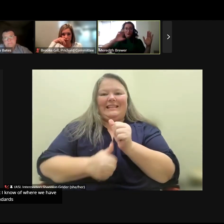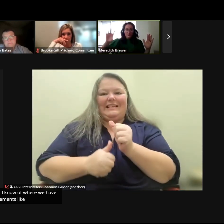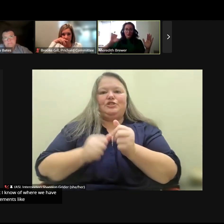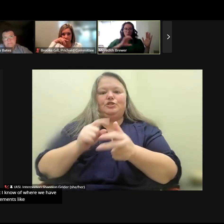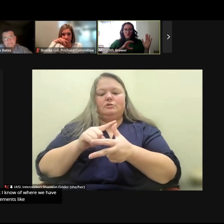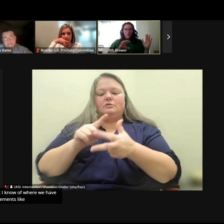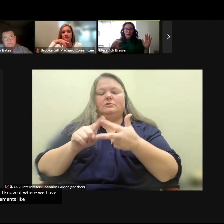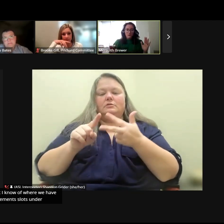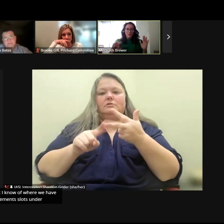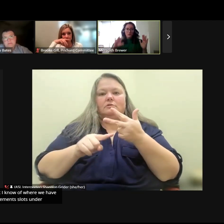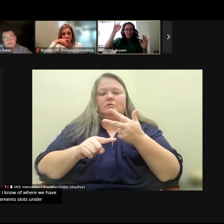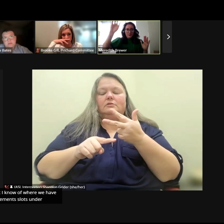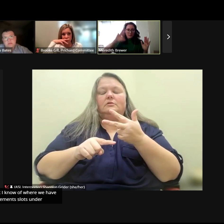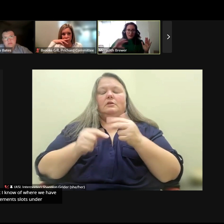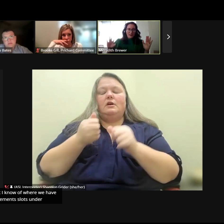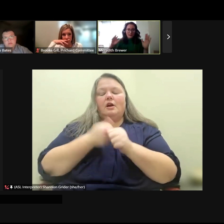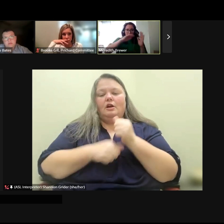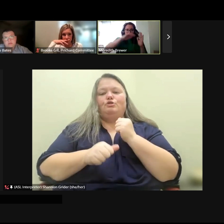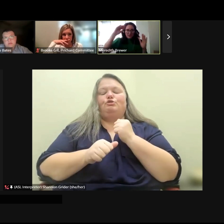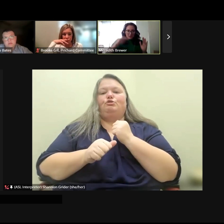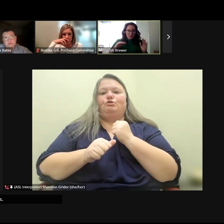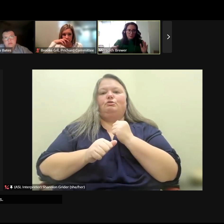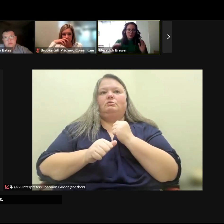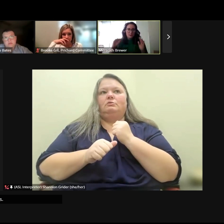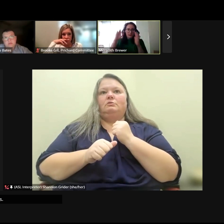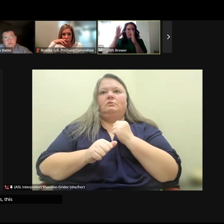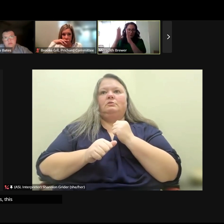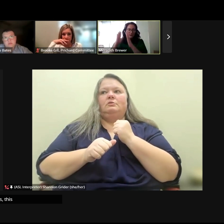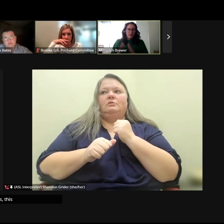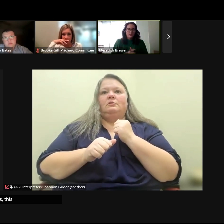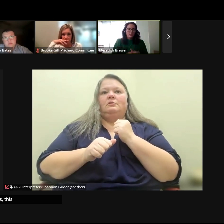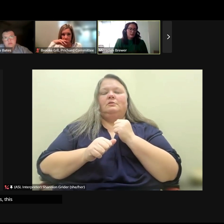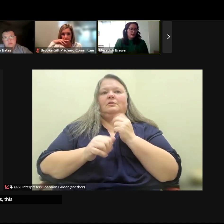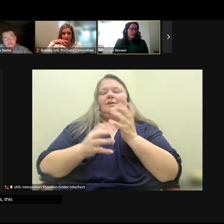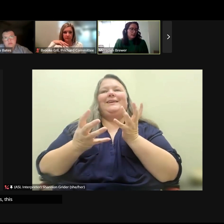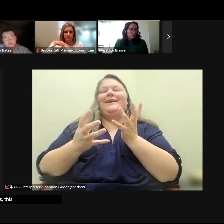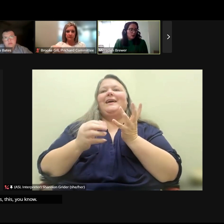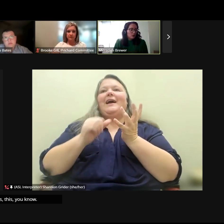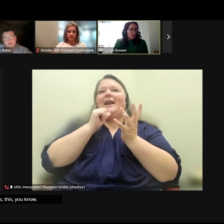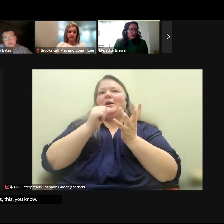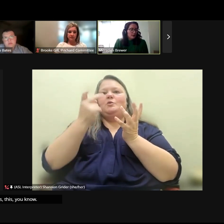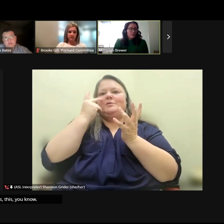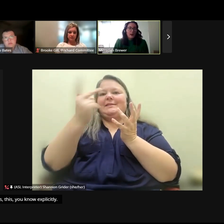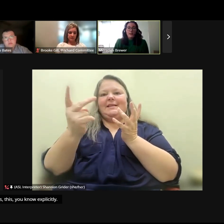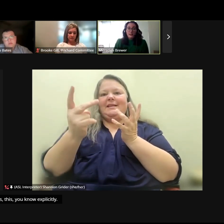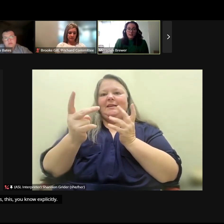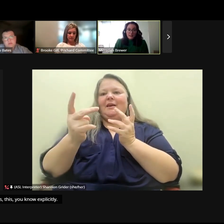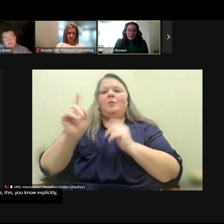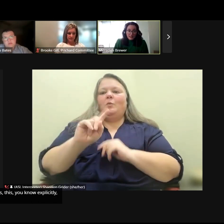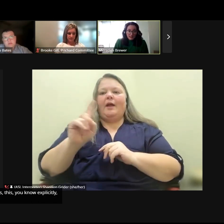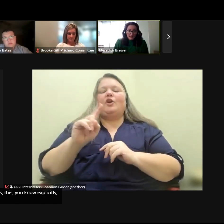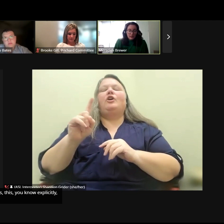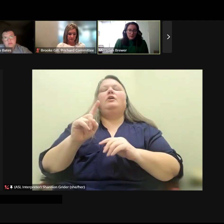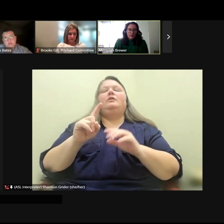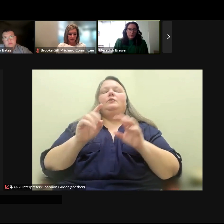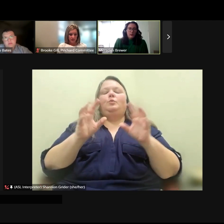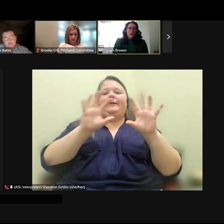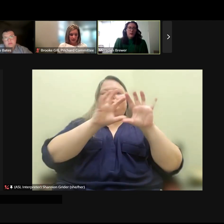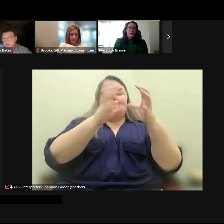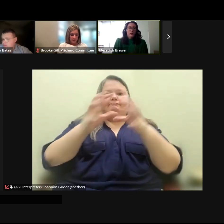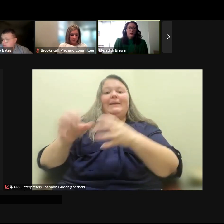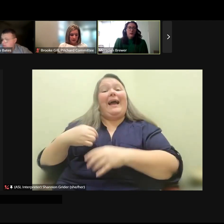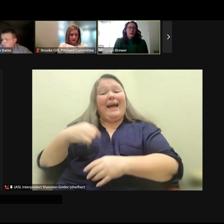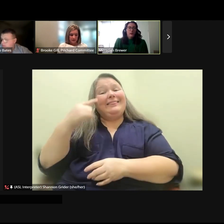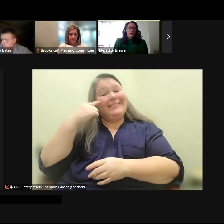under, these big ideas, this, explicitly. So I think it is needed,